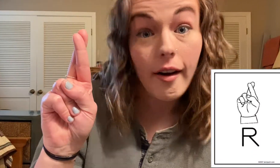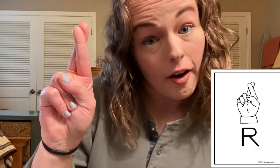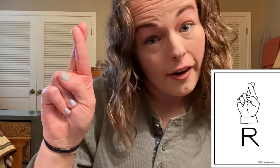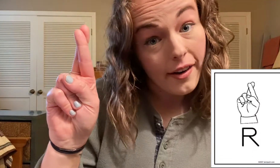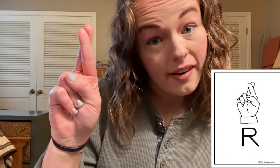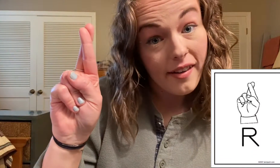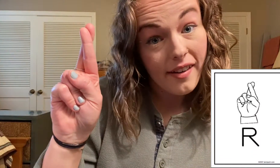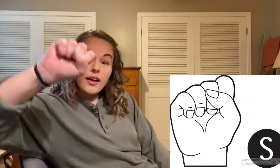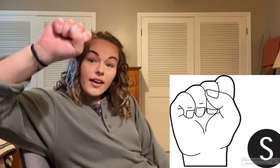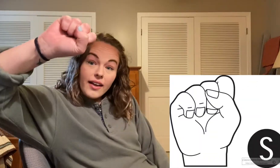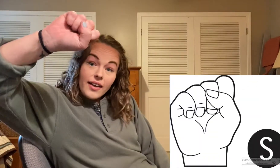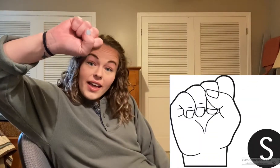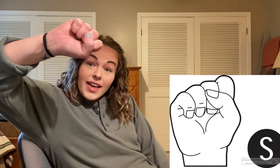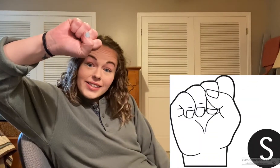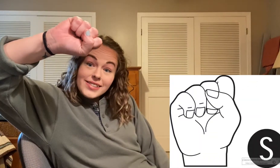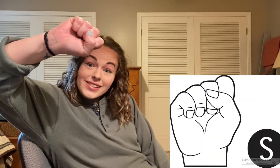R, S,